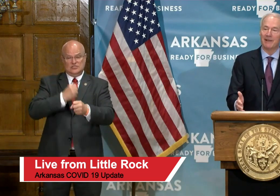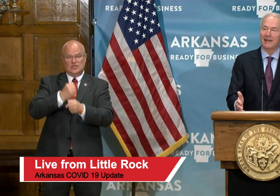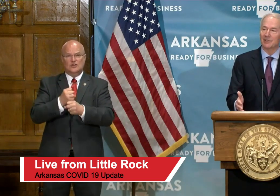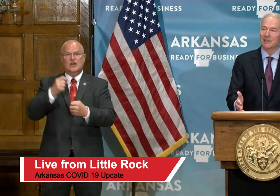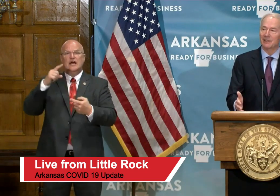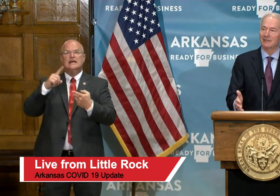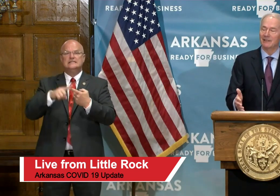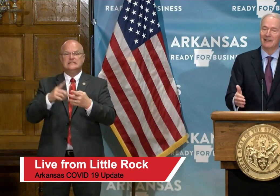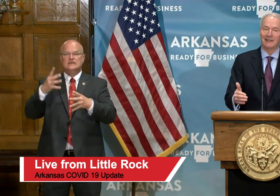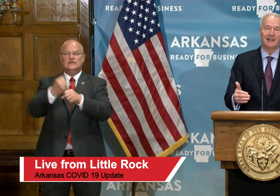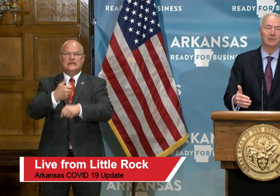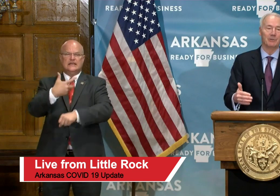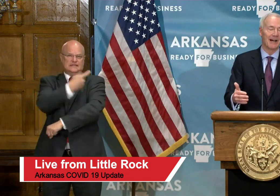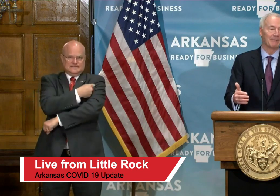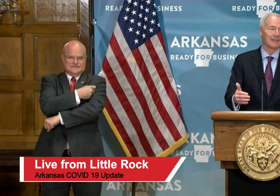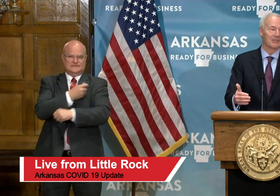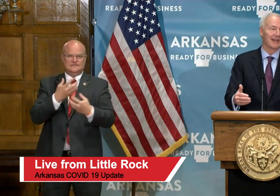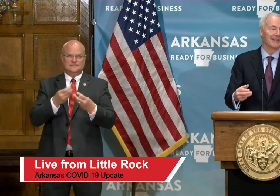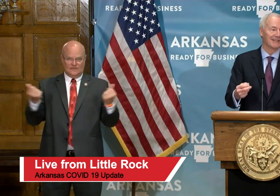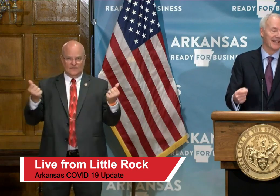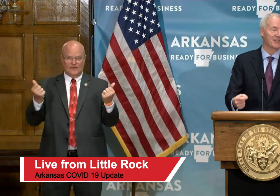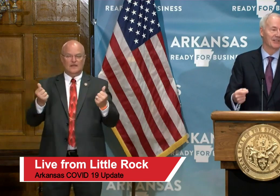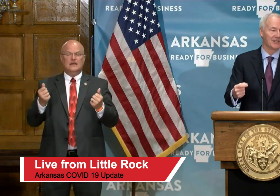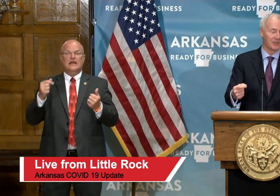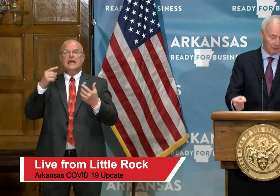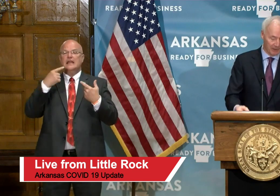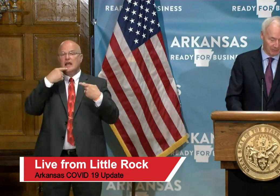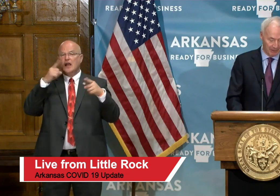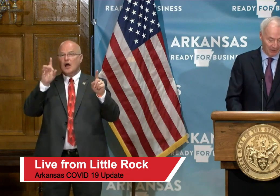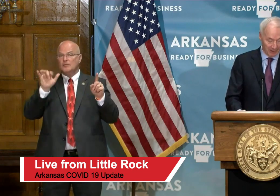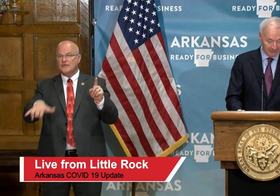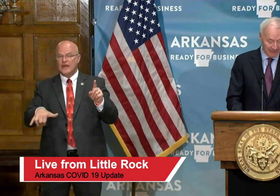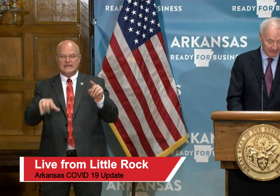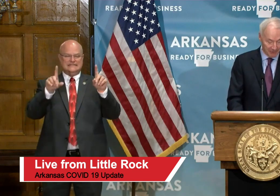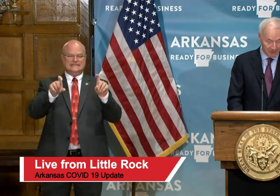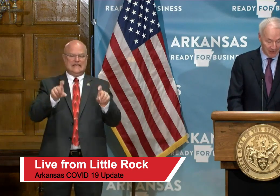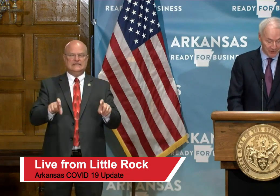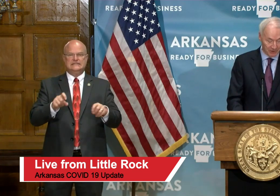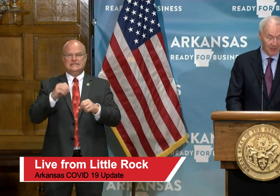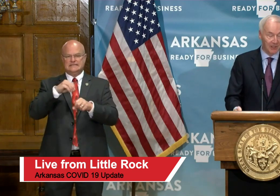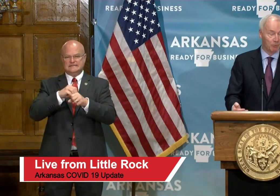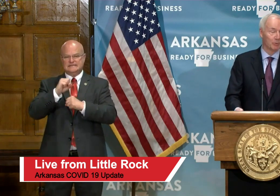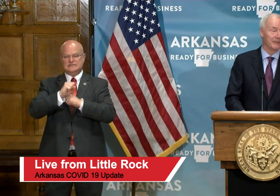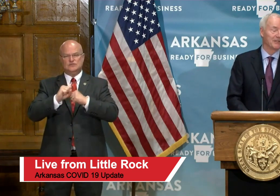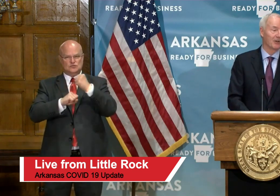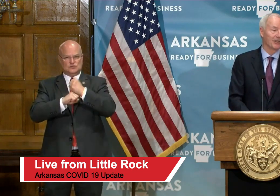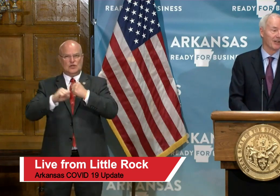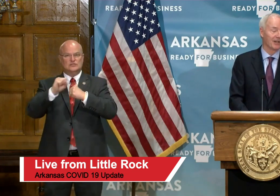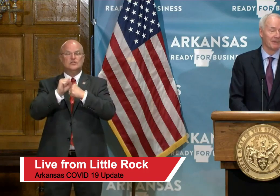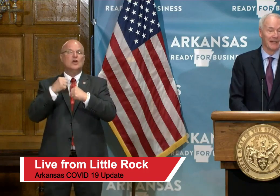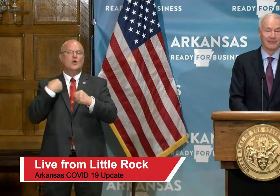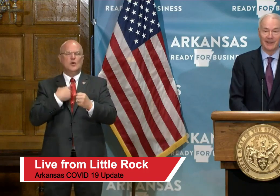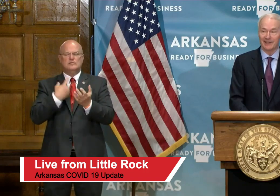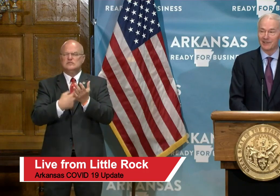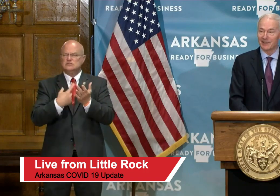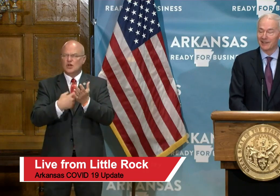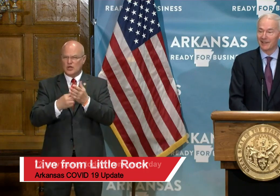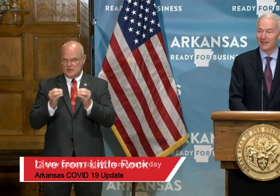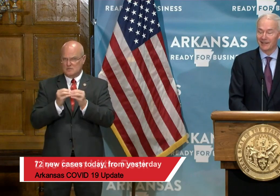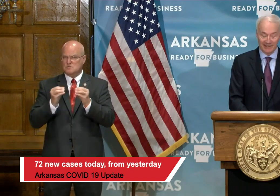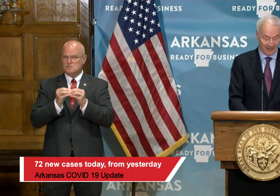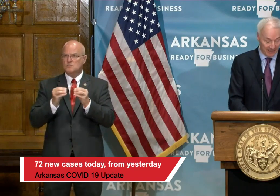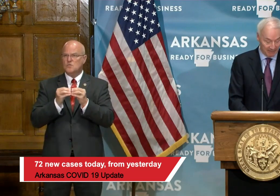until we get a vaccine. And to accomplish that, testing is a critical part of that infrastructure. We'll be talking a lot about